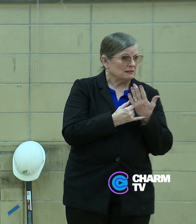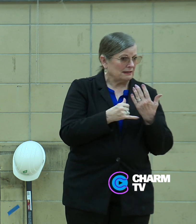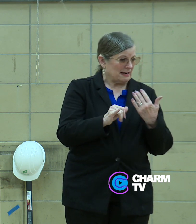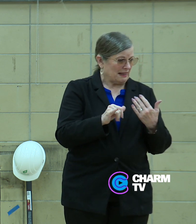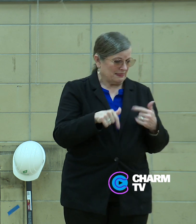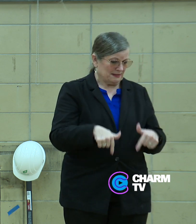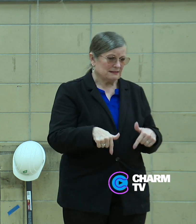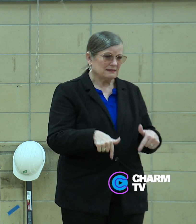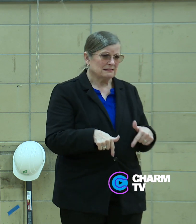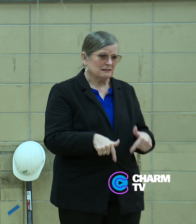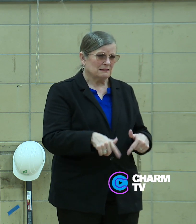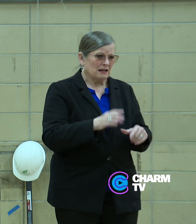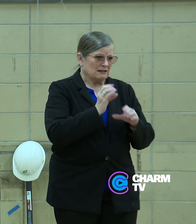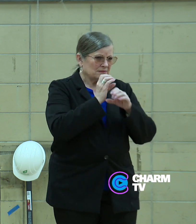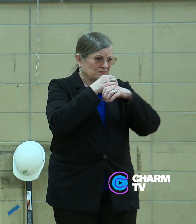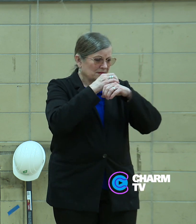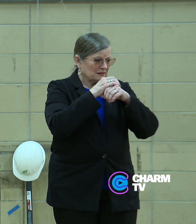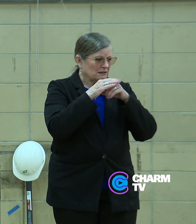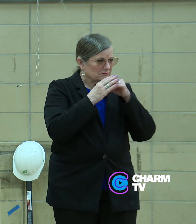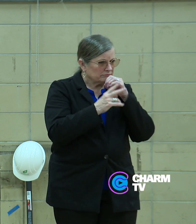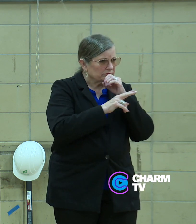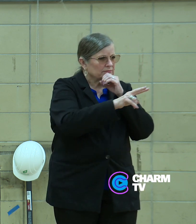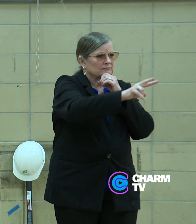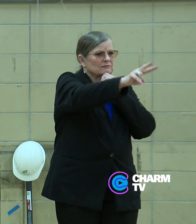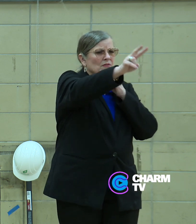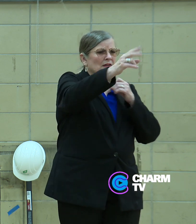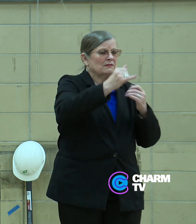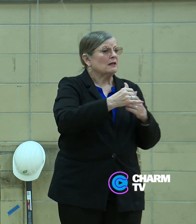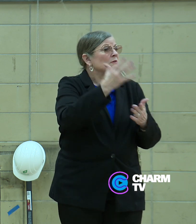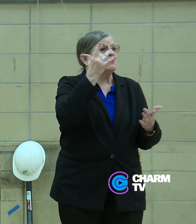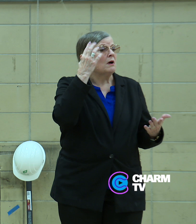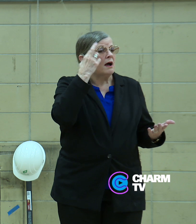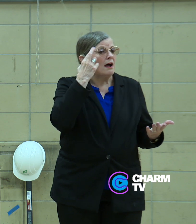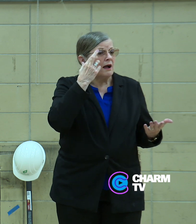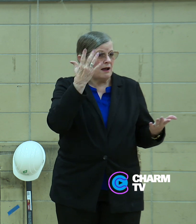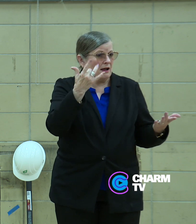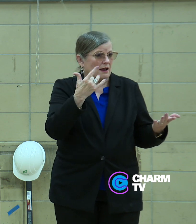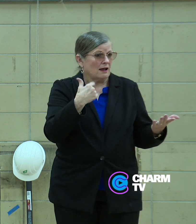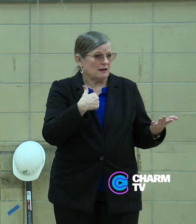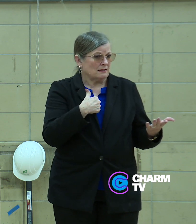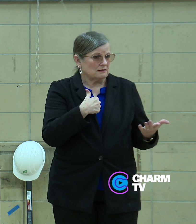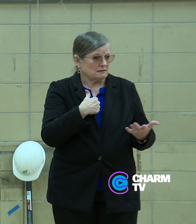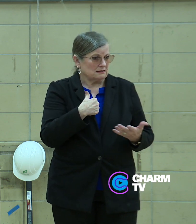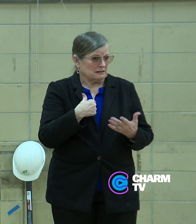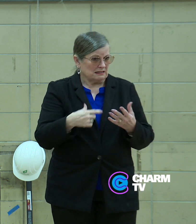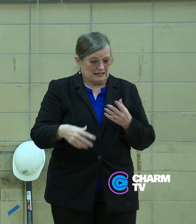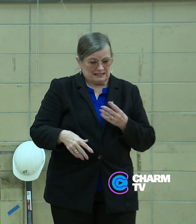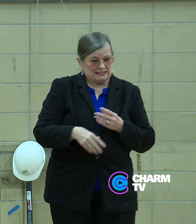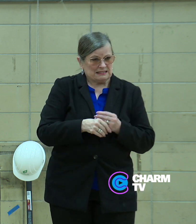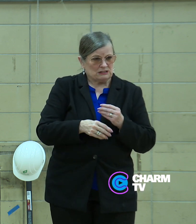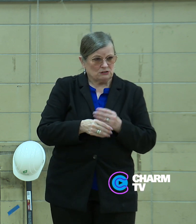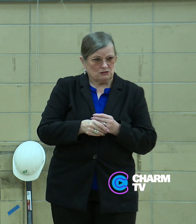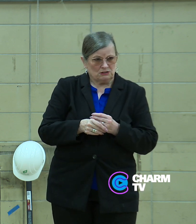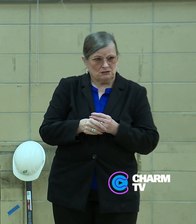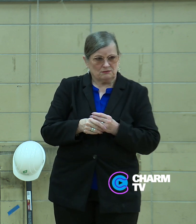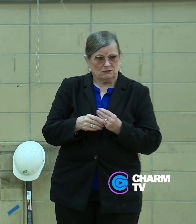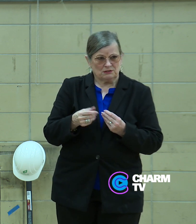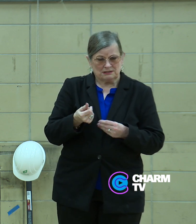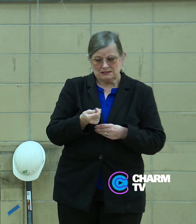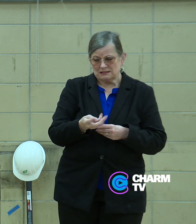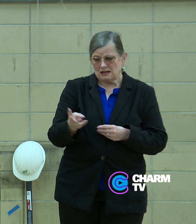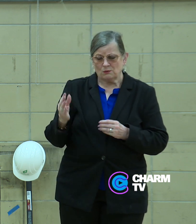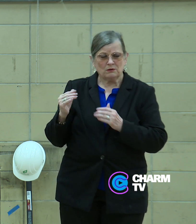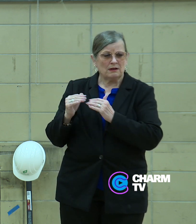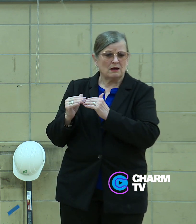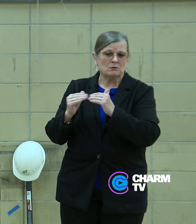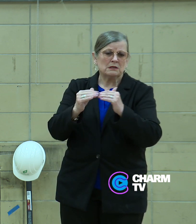through a lens of equity and inclusion. And that's why, in addition to several upgrades at this rec center, I am pleased to announce that this will